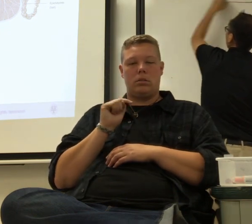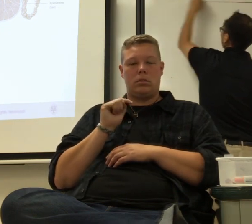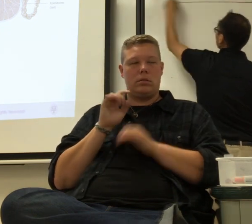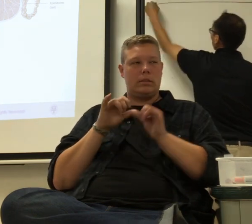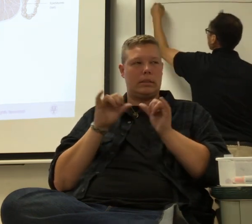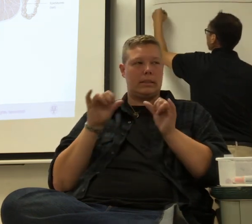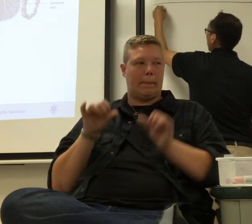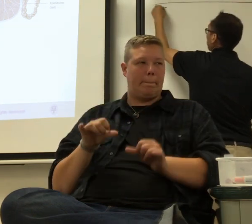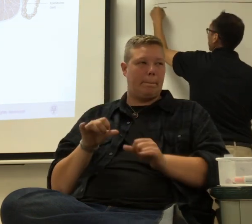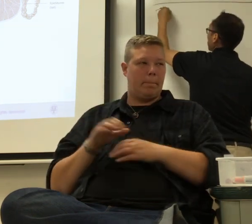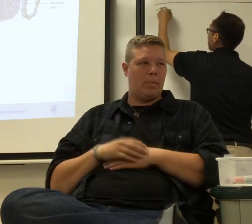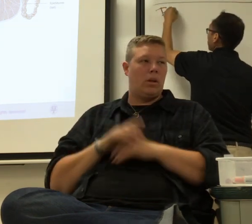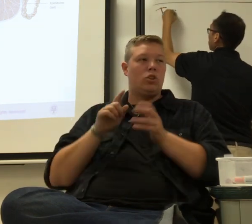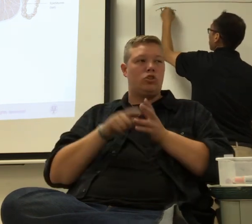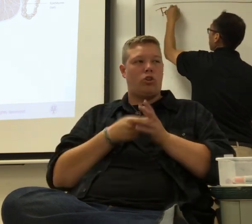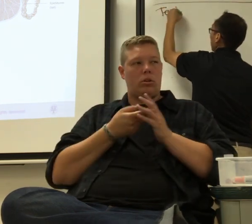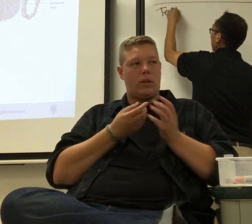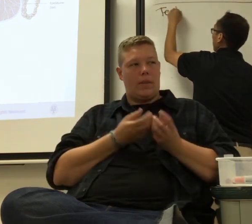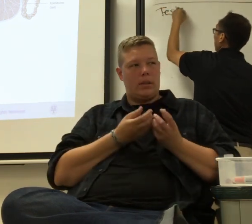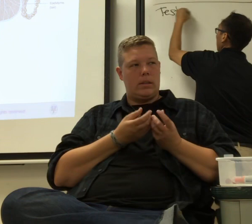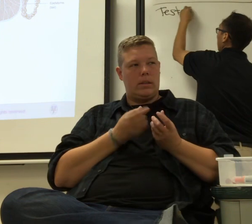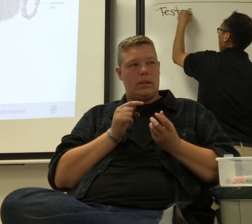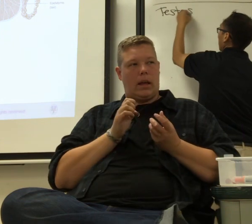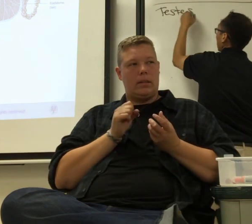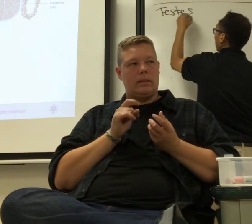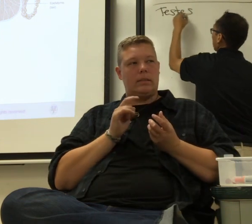system. It starts inside the testes,